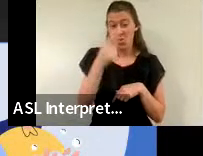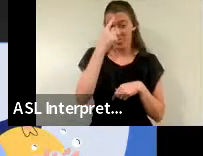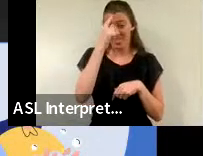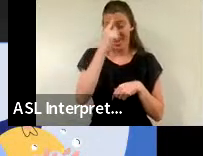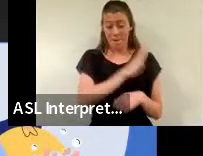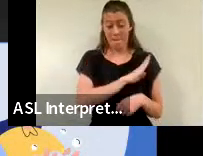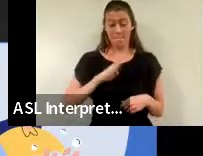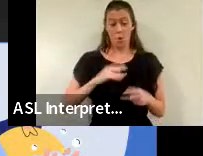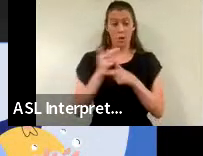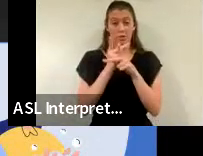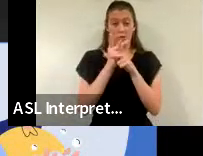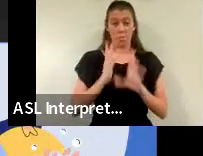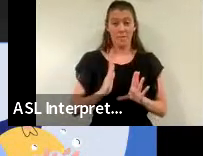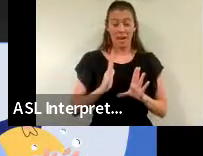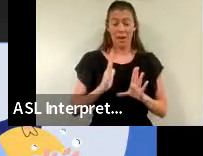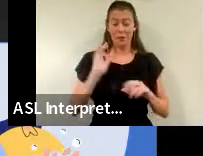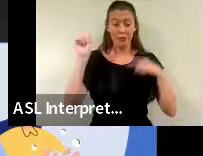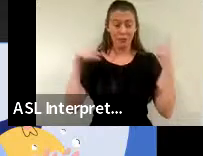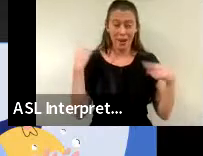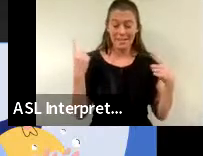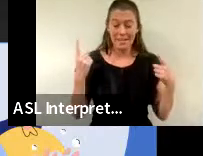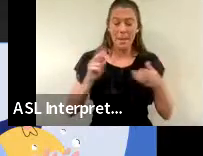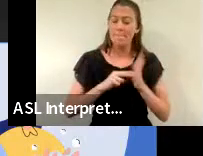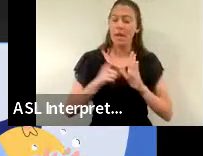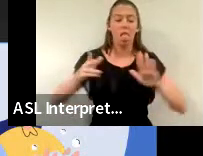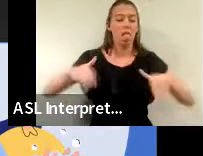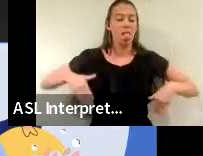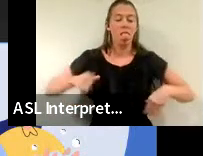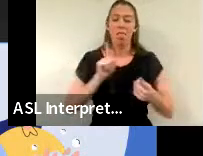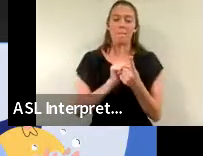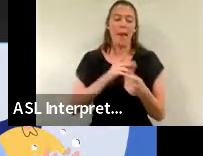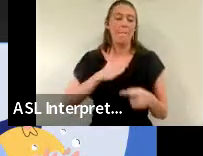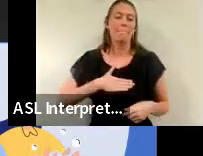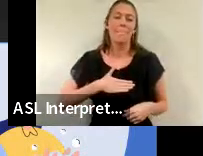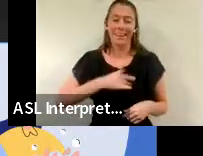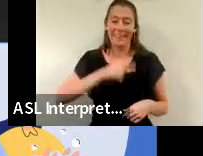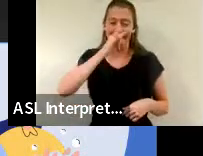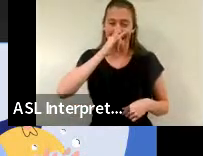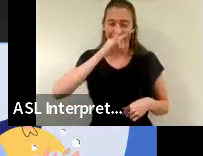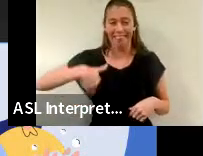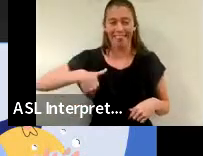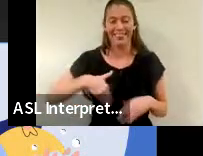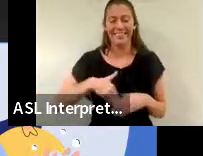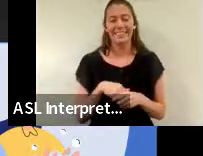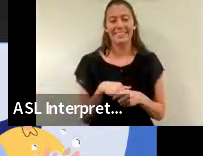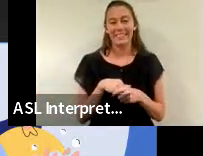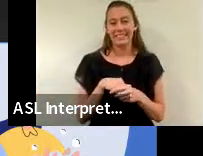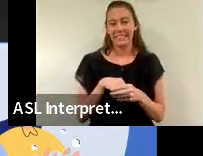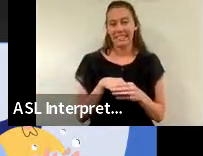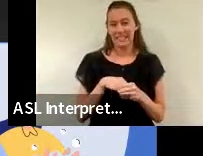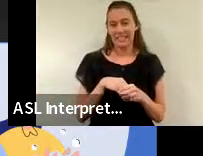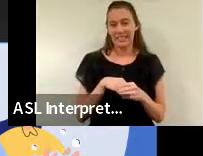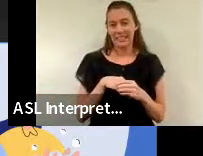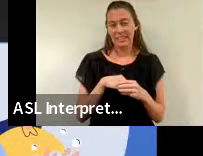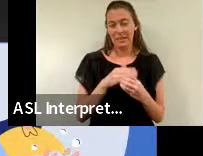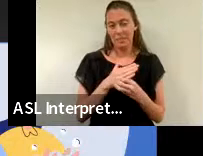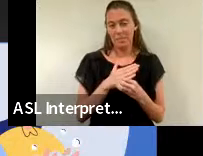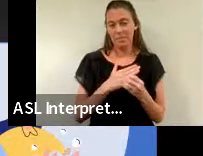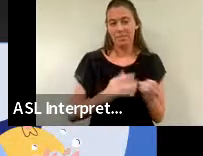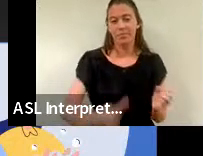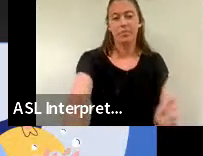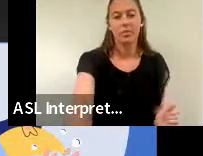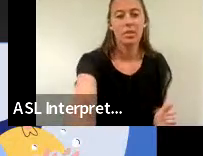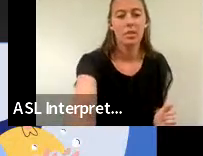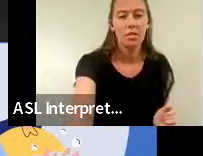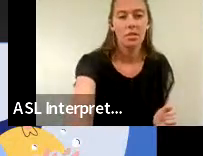then you haven't met my toddler yet. So I'm going to just give, this is some of your all's feedback, and I'm